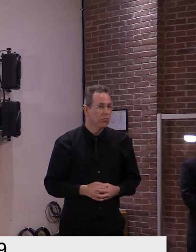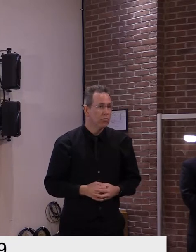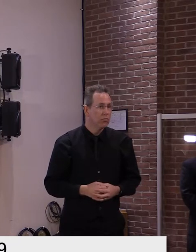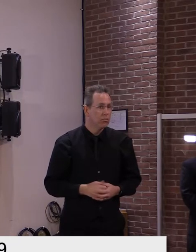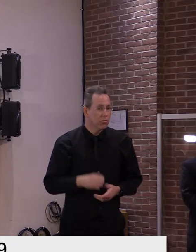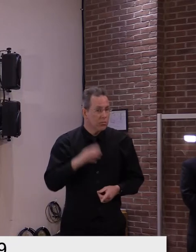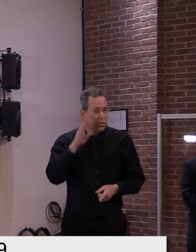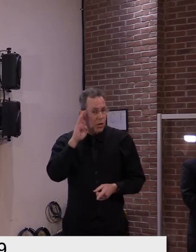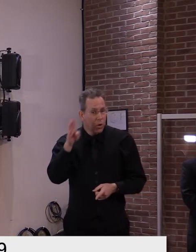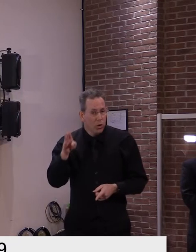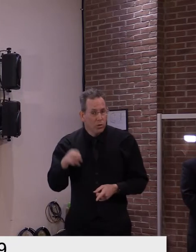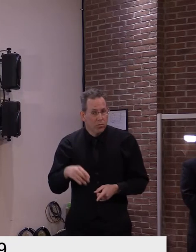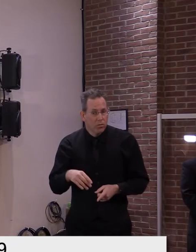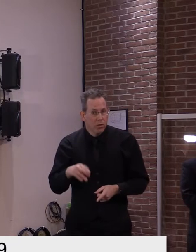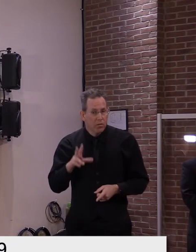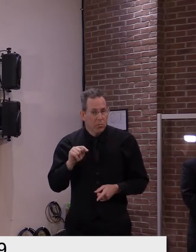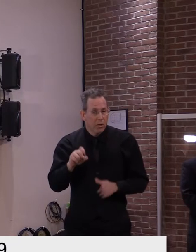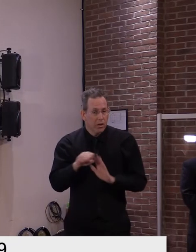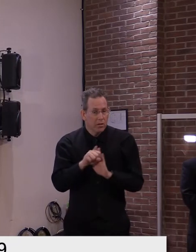Guy?